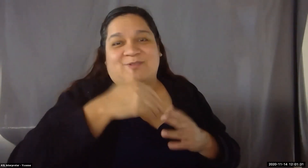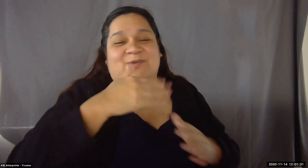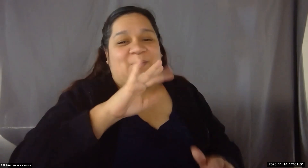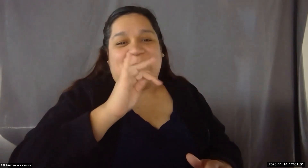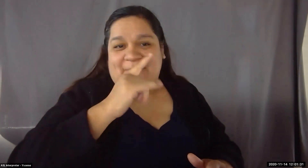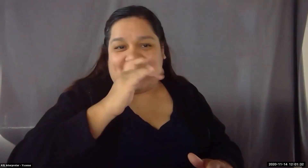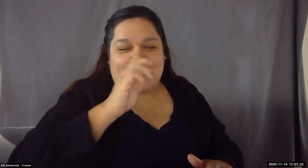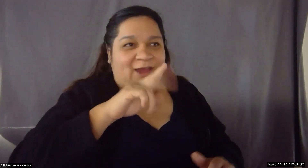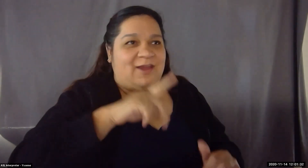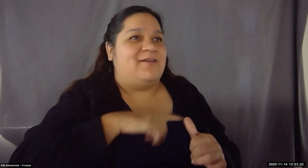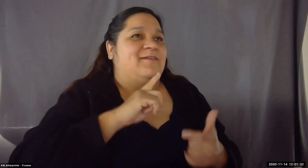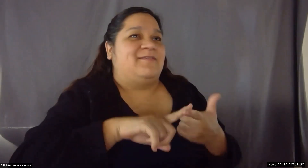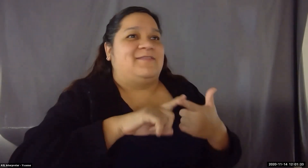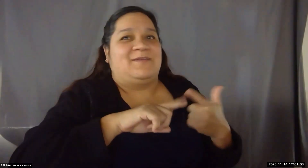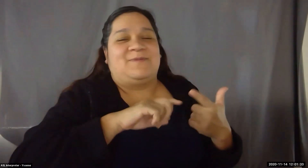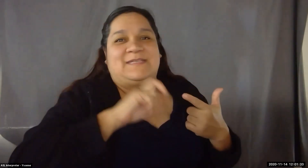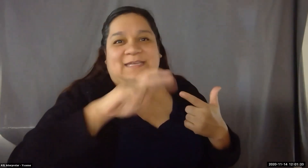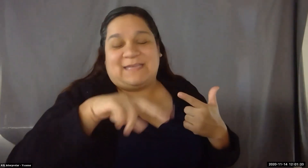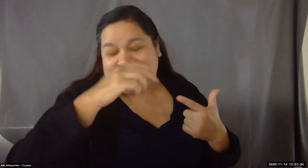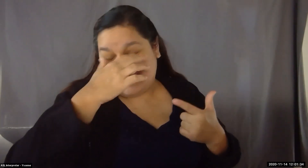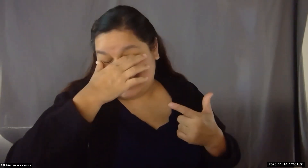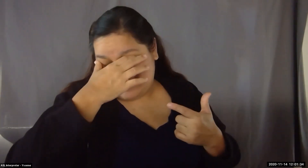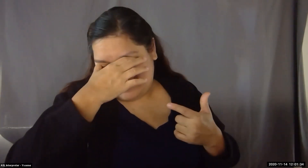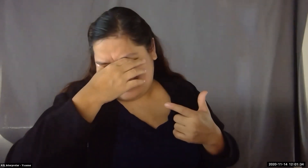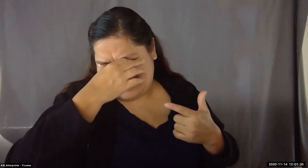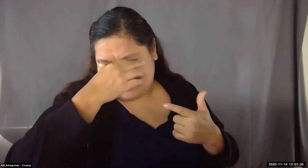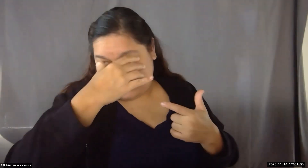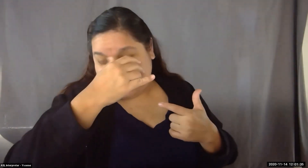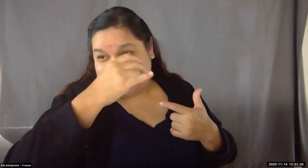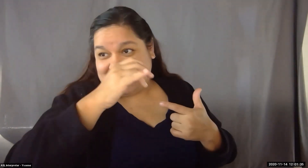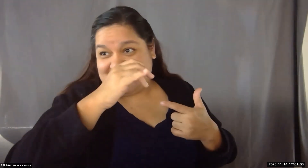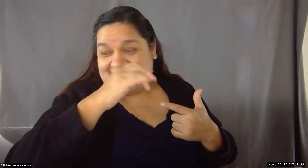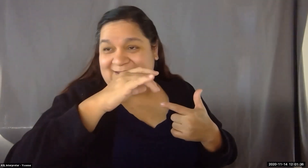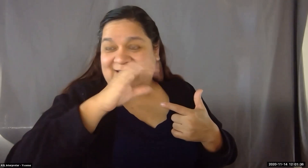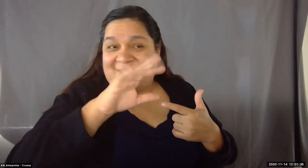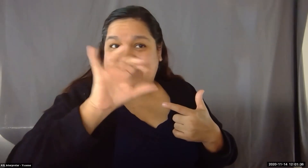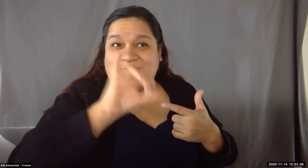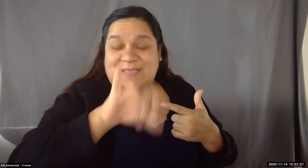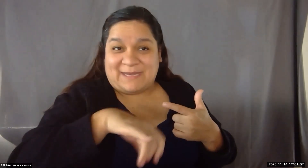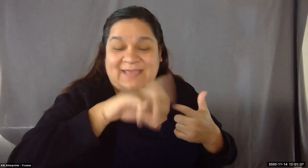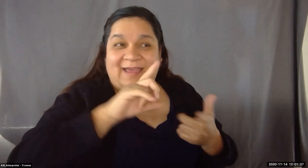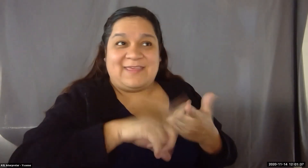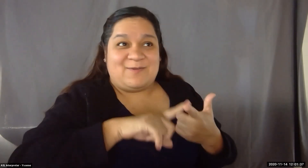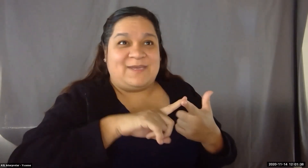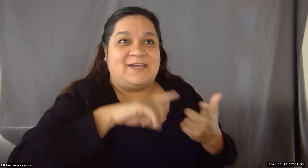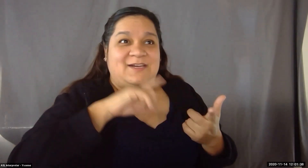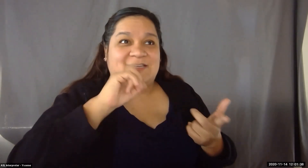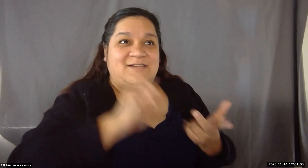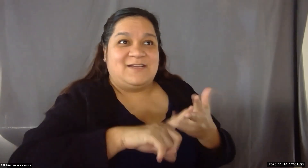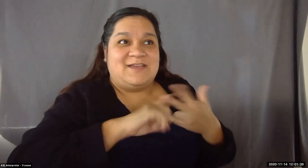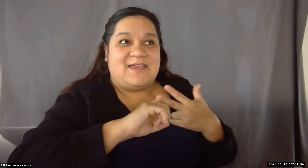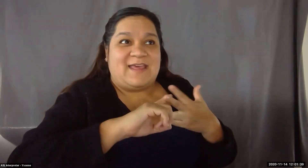local, close to home, Big Bear. Then we did, was it Yosemite, I think, one